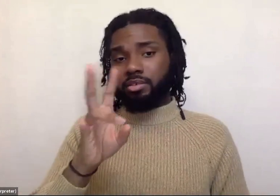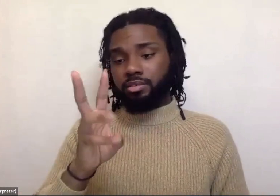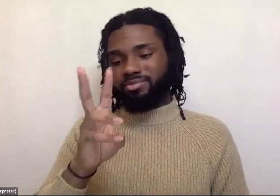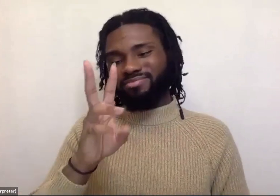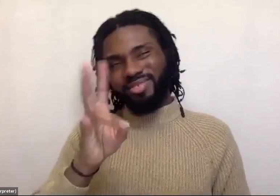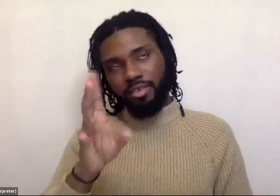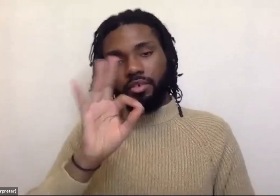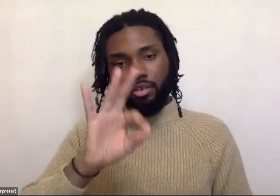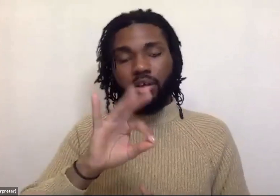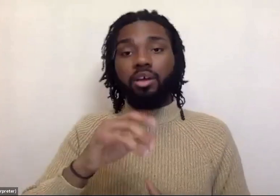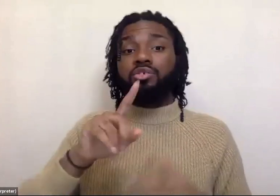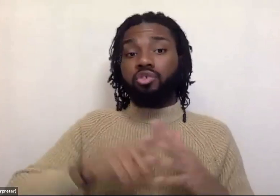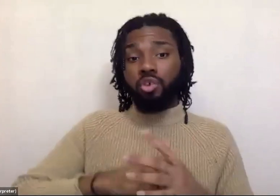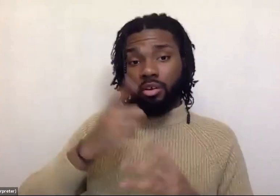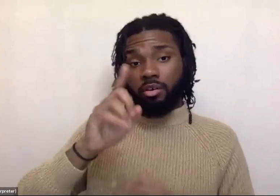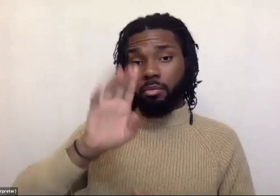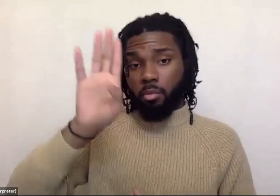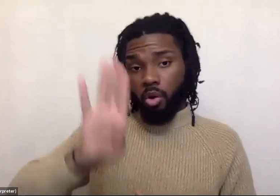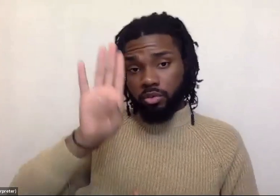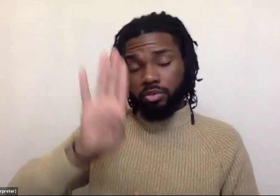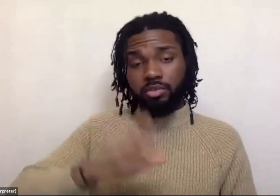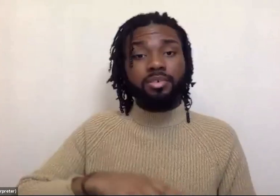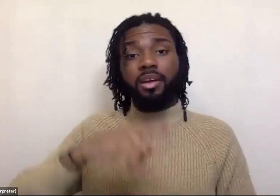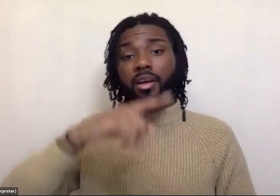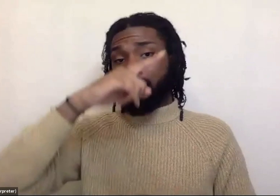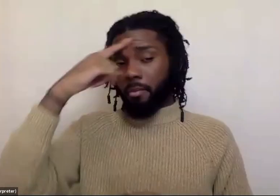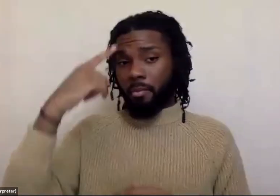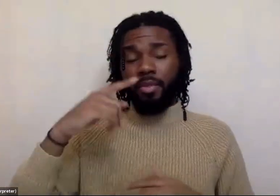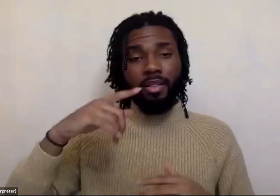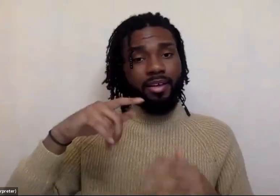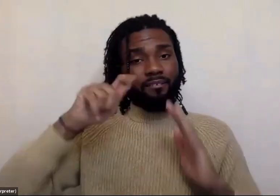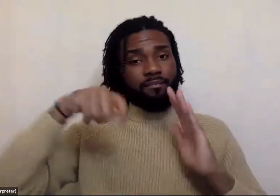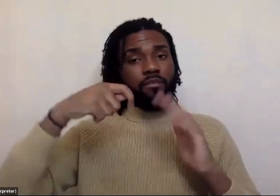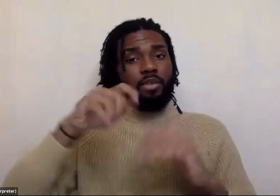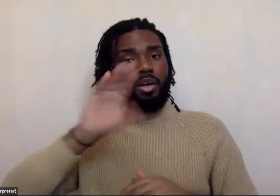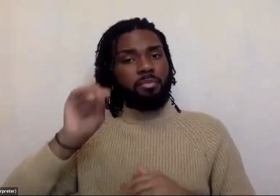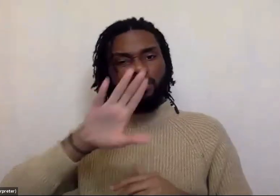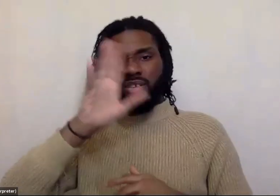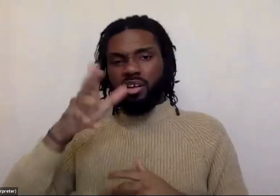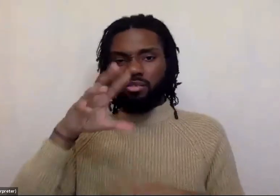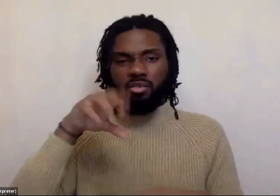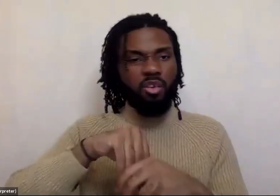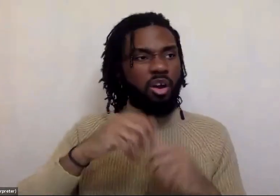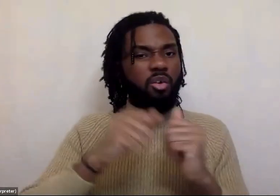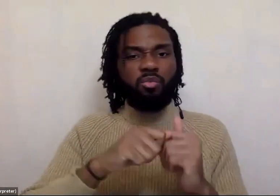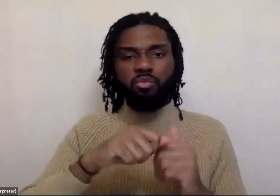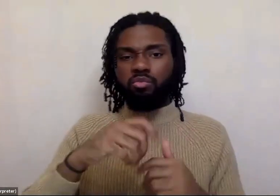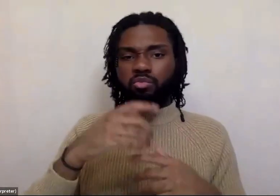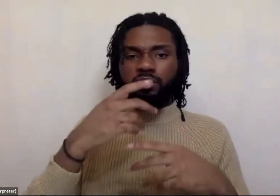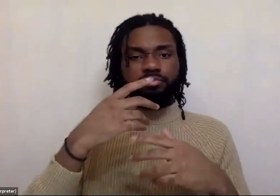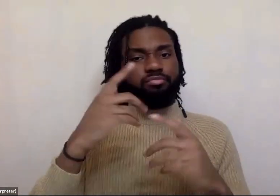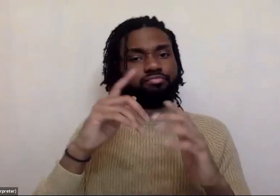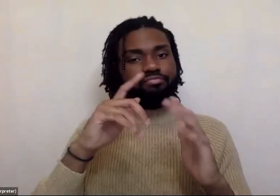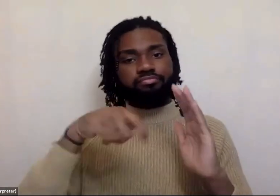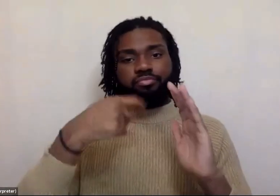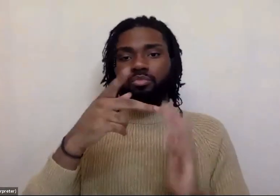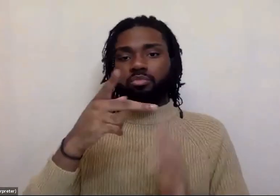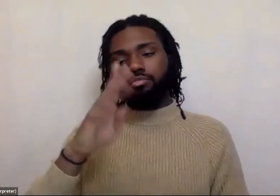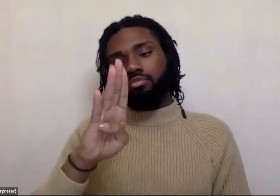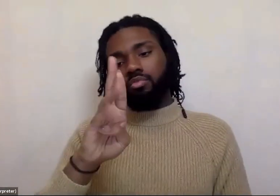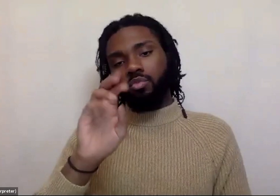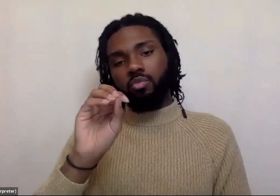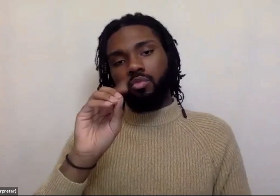Boston, Black-owned film company that had never done anything for broadcast, headed by Henry Hampton. And so he brings